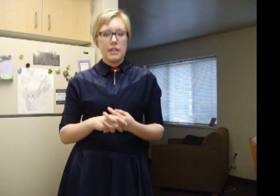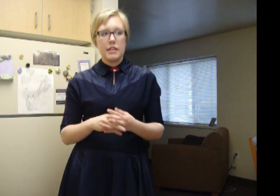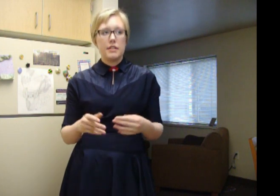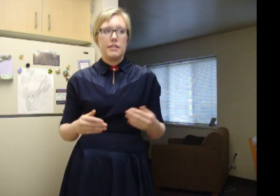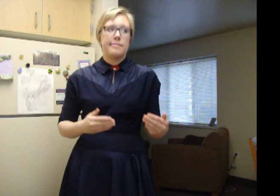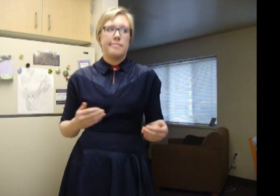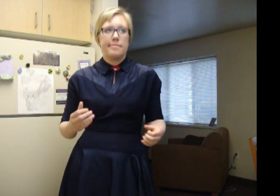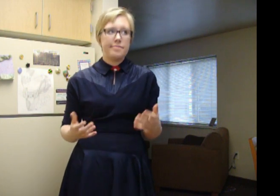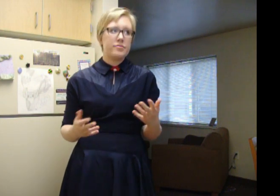Because,